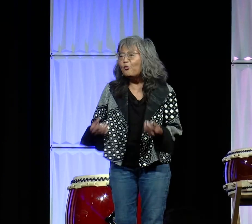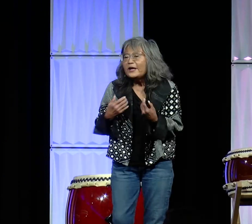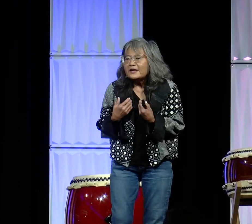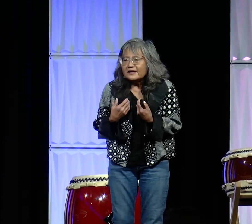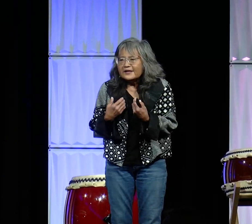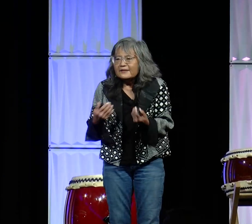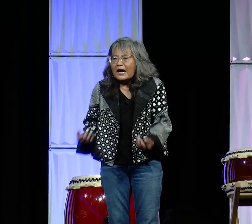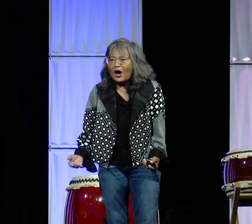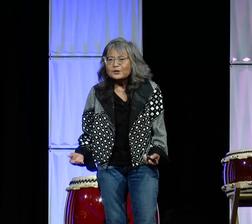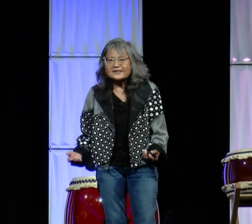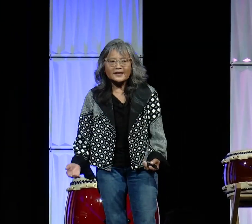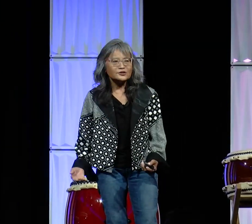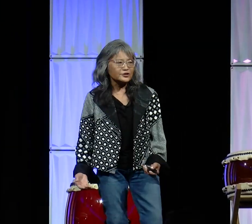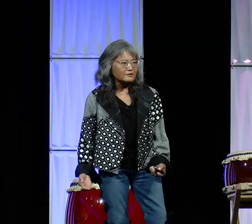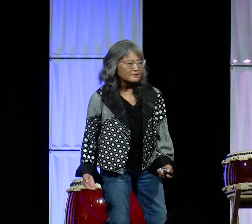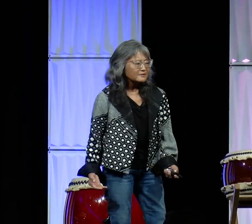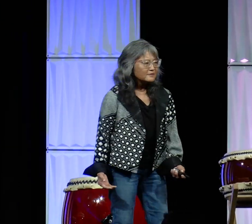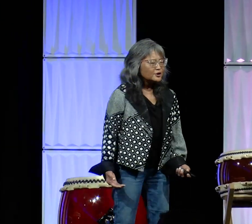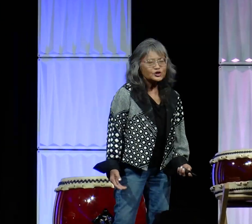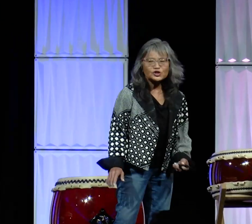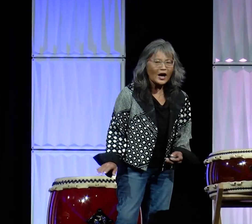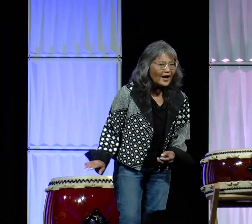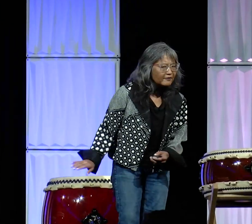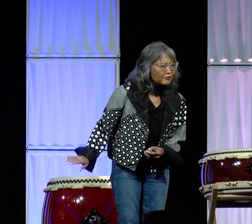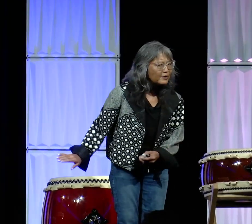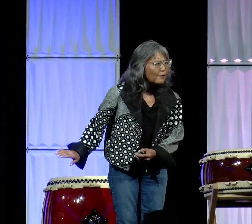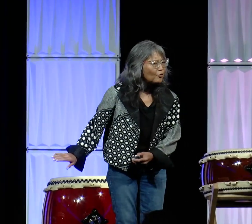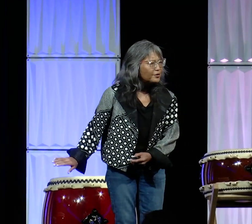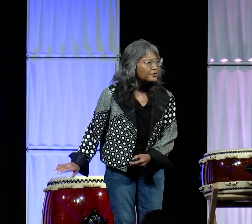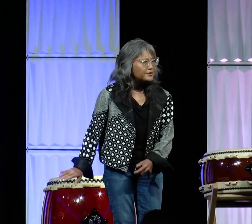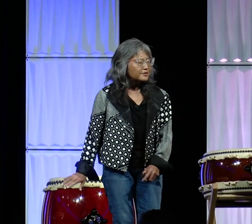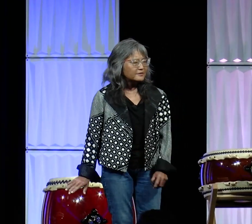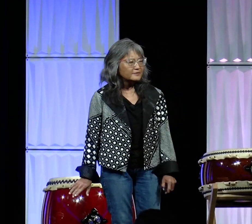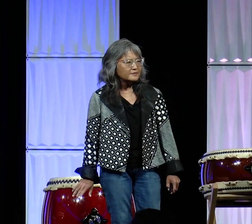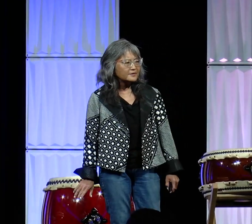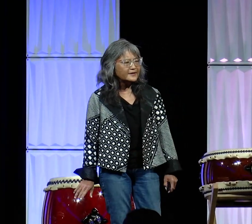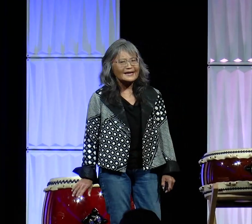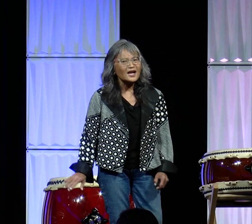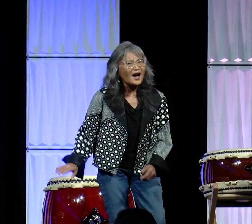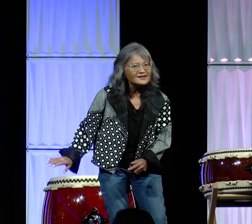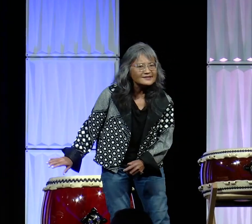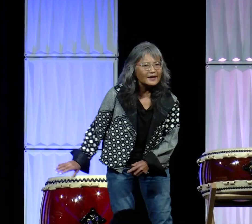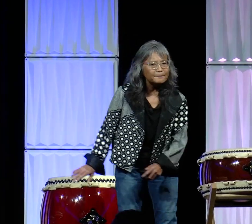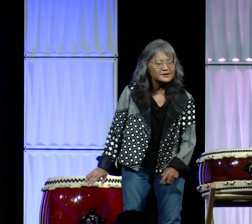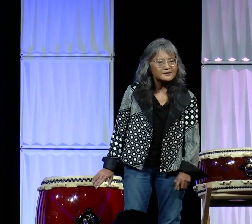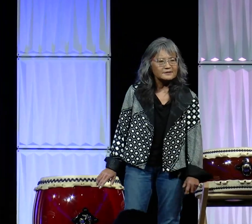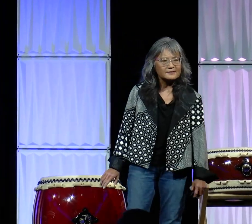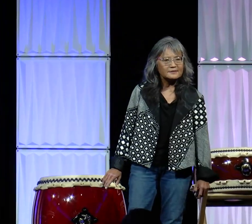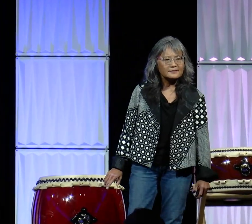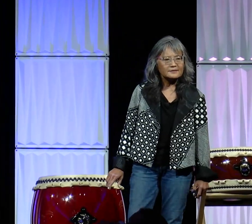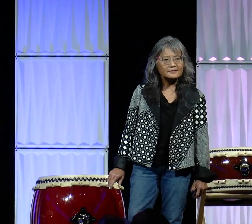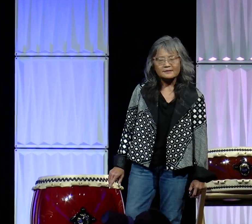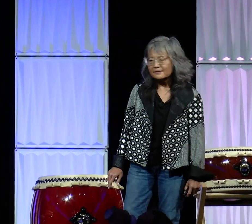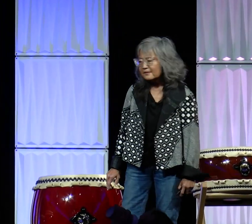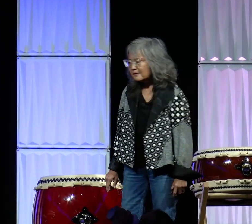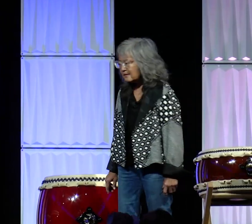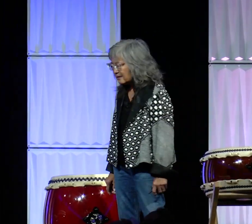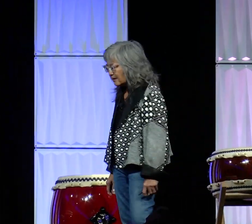But we, in our sector, shy from that word and that concept.